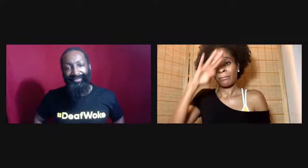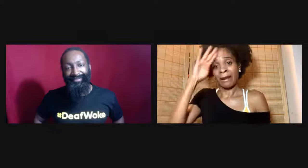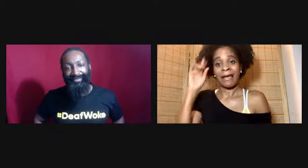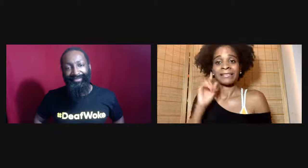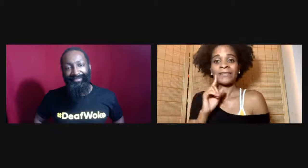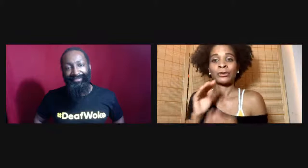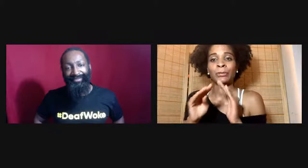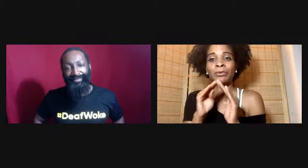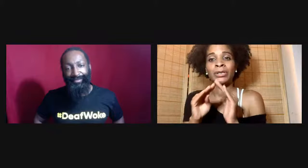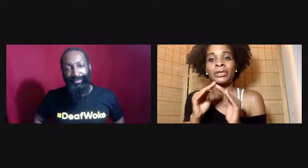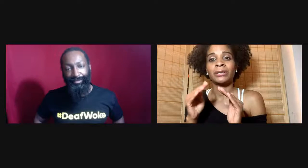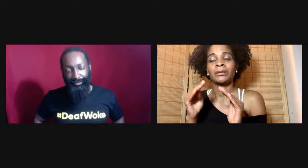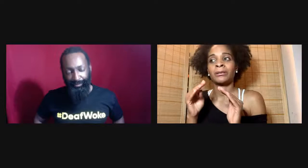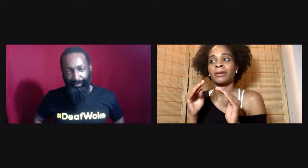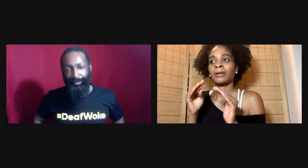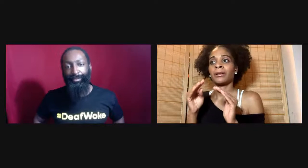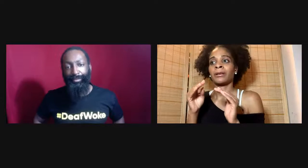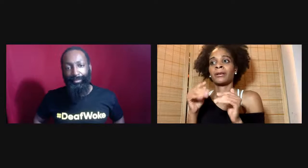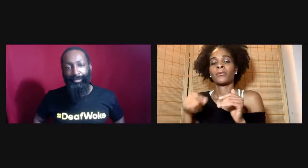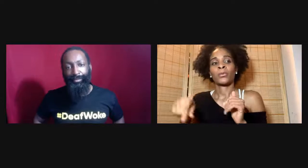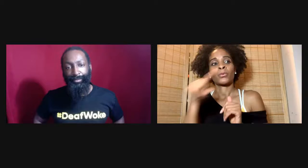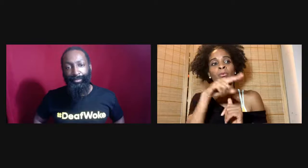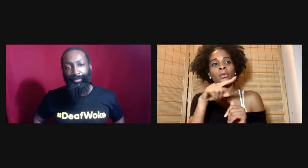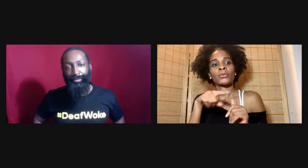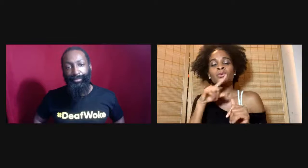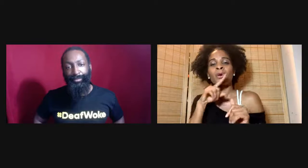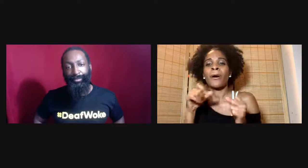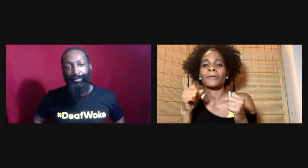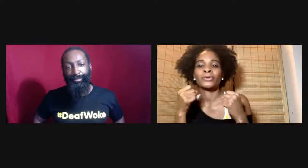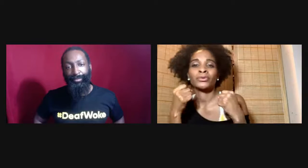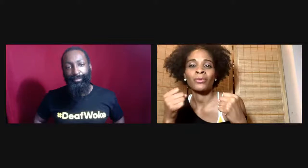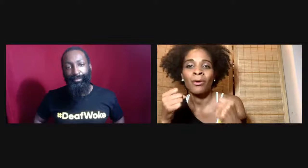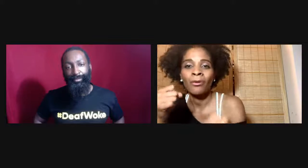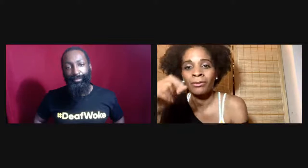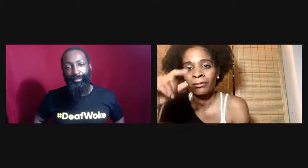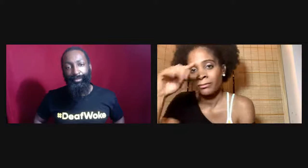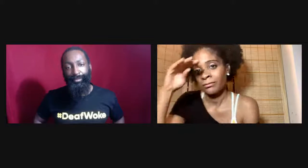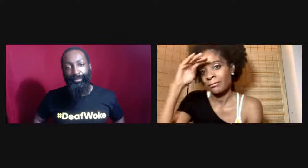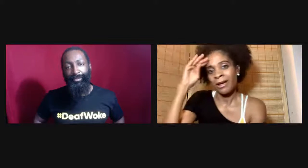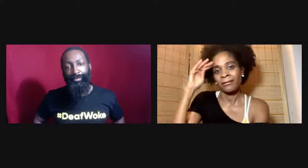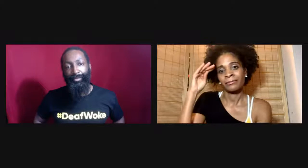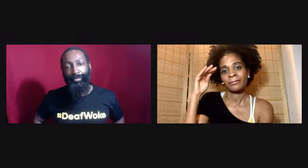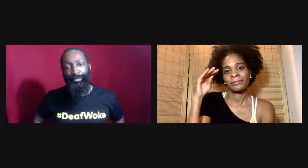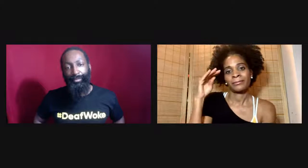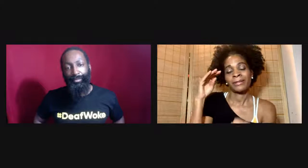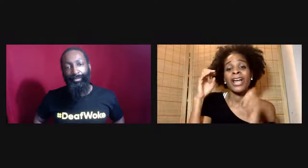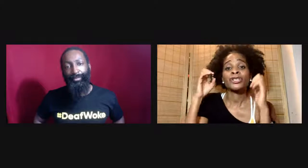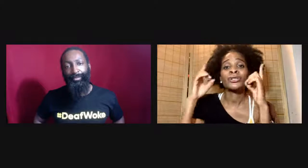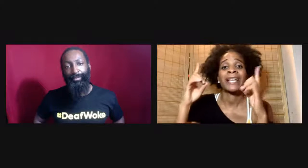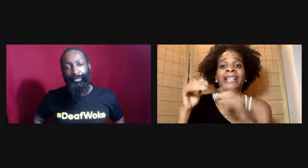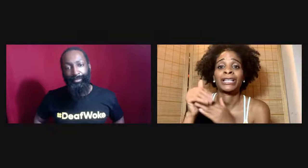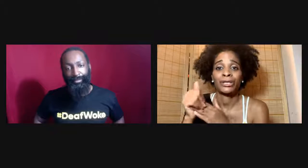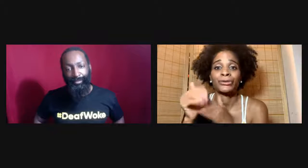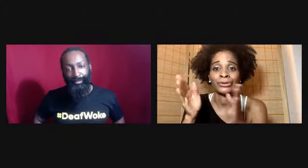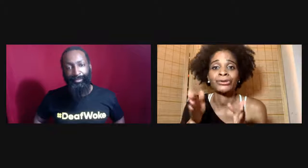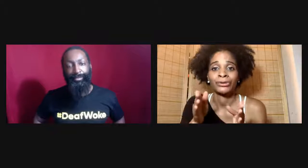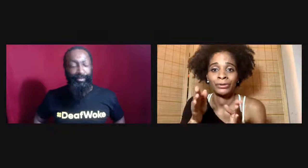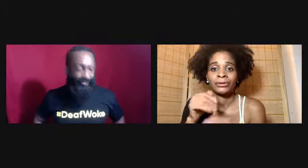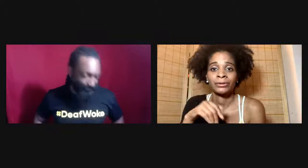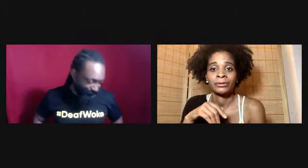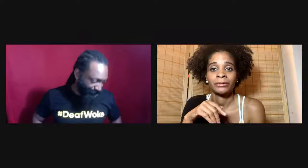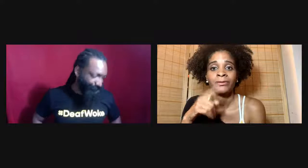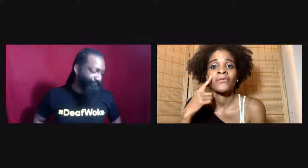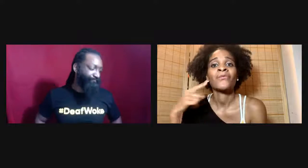pageant, okay? Yeah, I was in a pageant, and there were so many